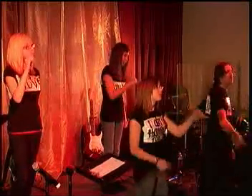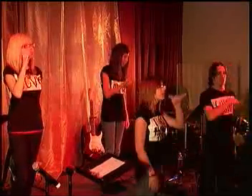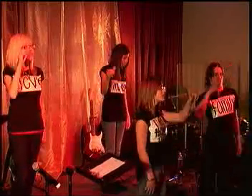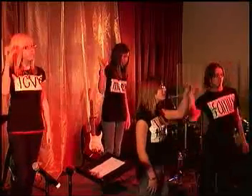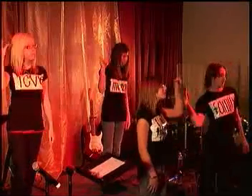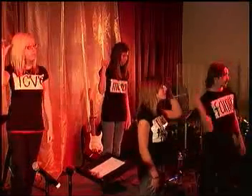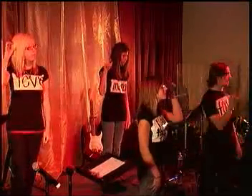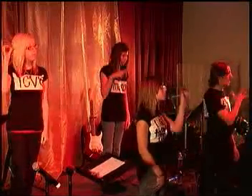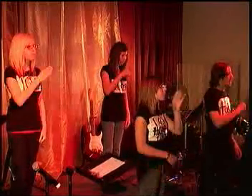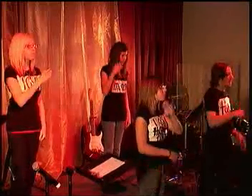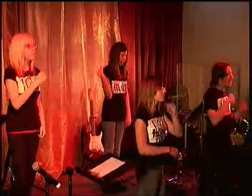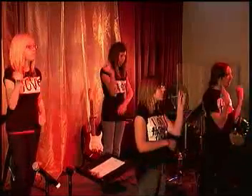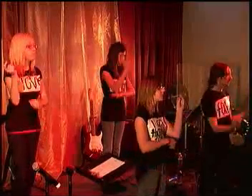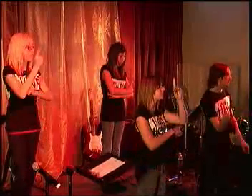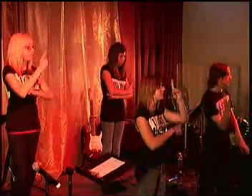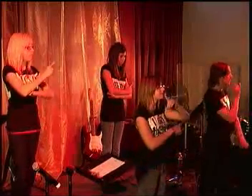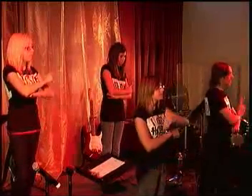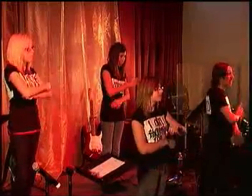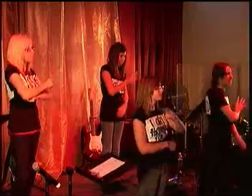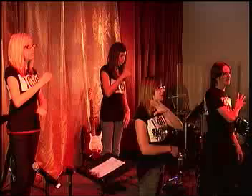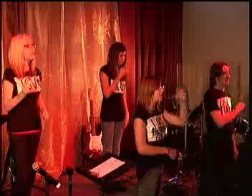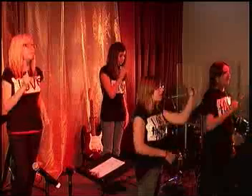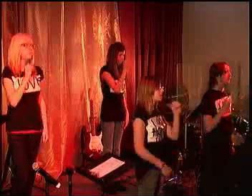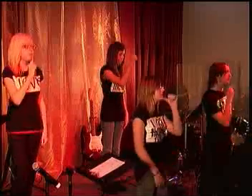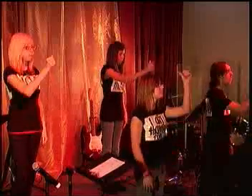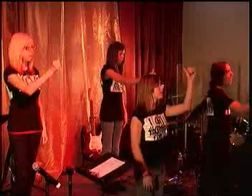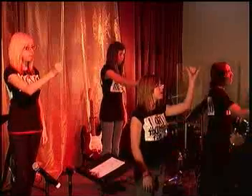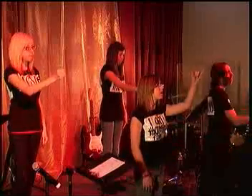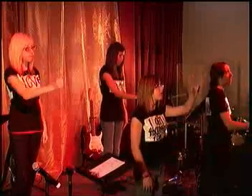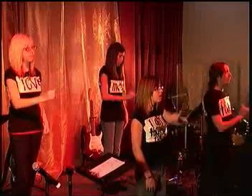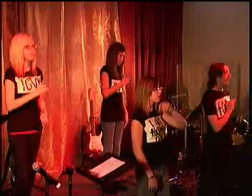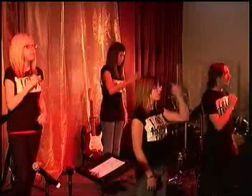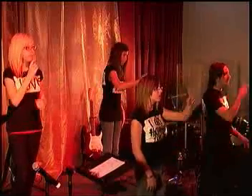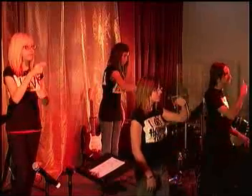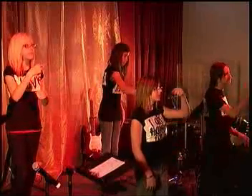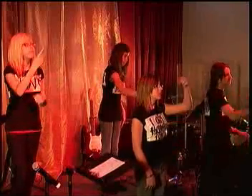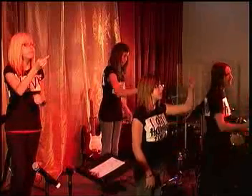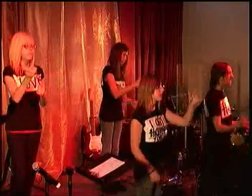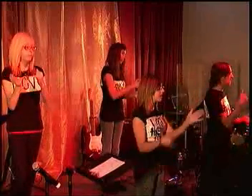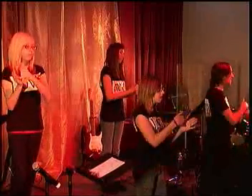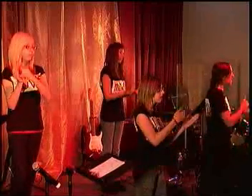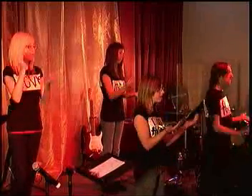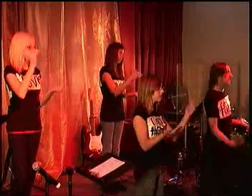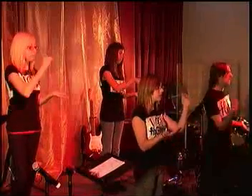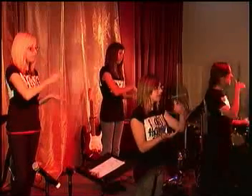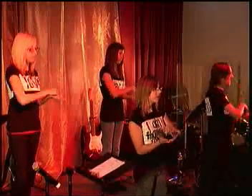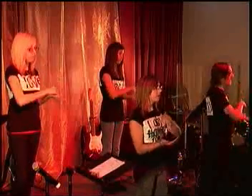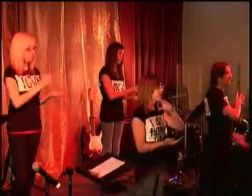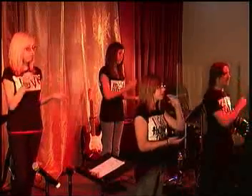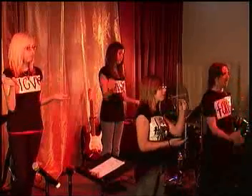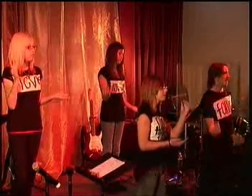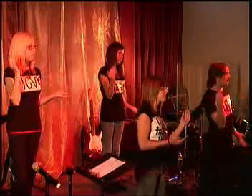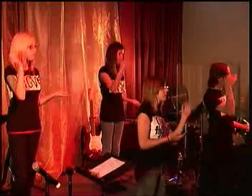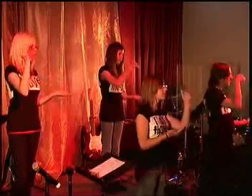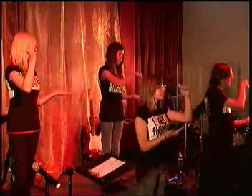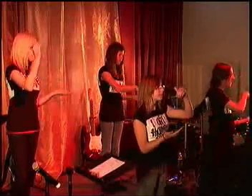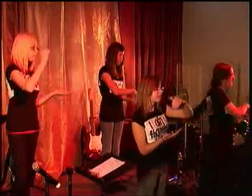yesterday and today and tomorrow I'll say it again and again